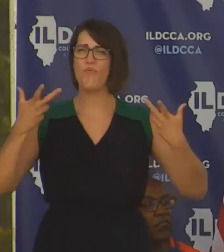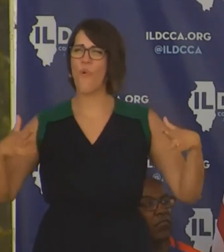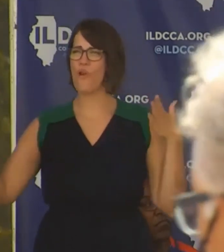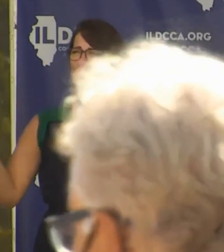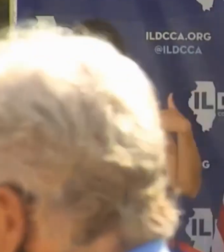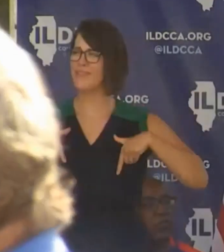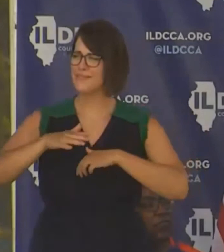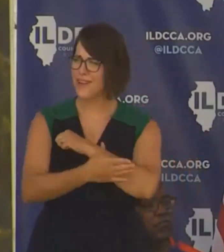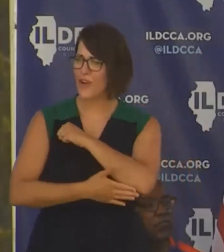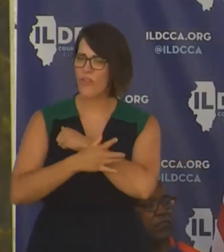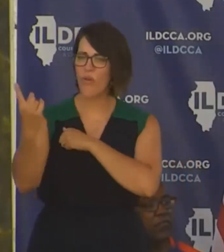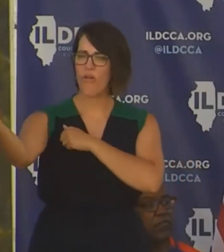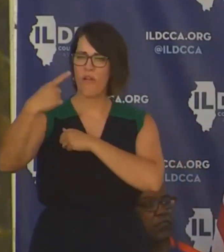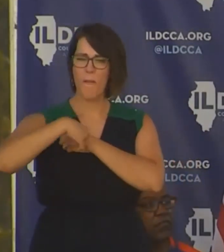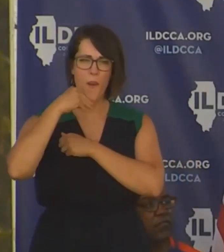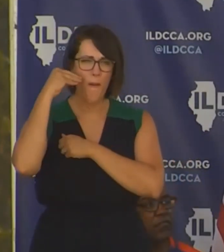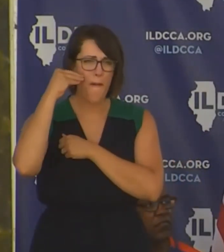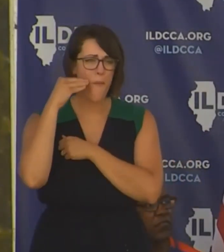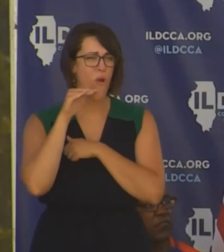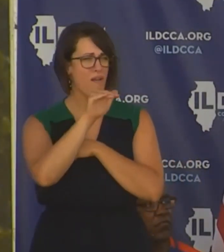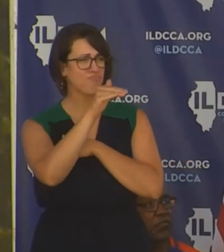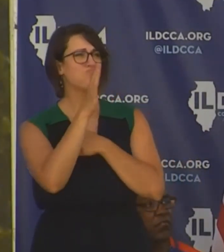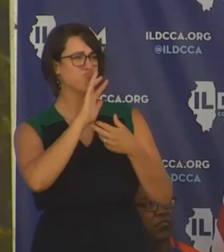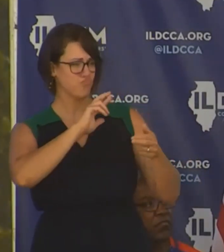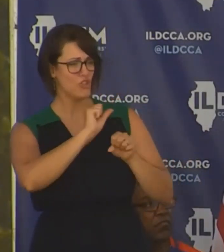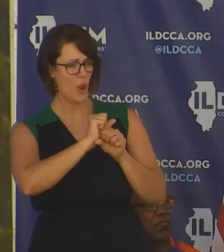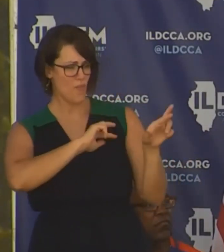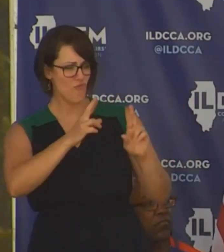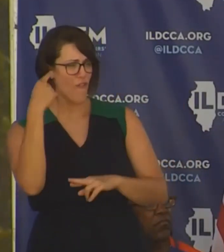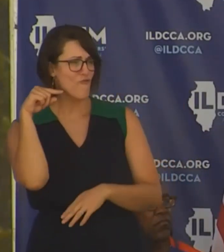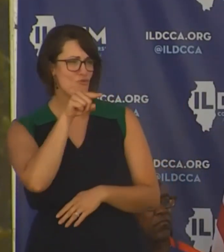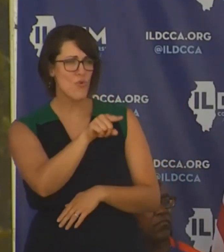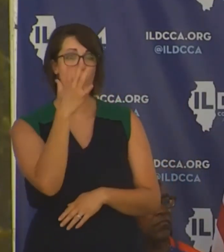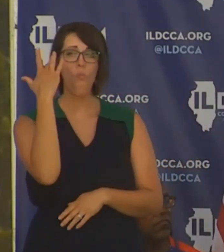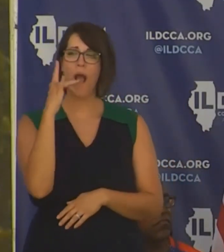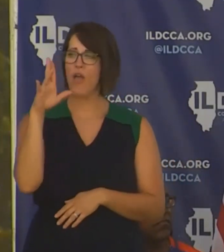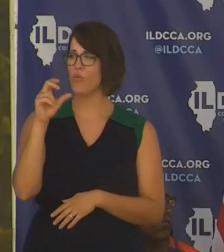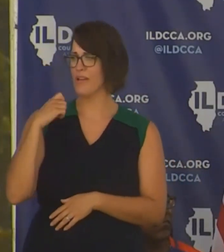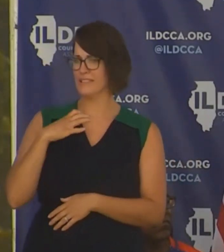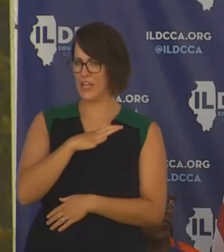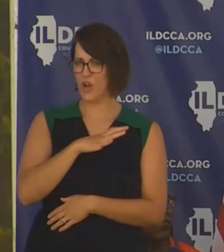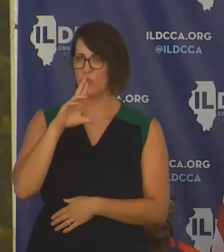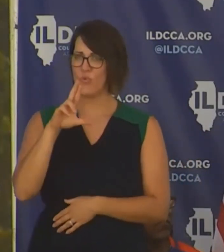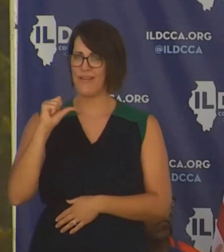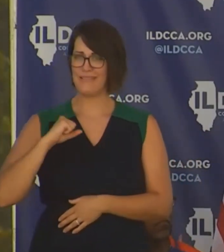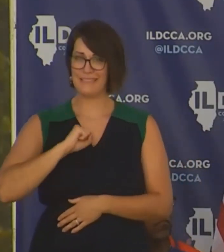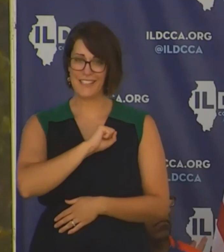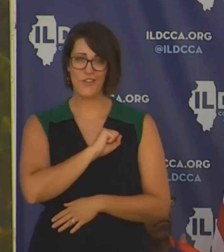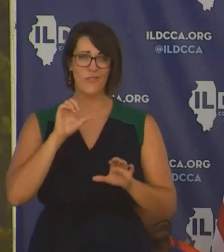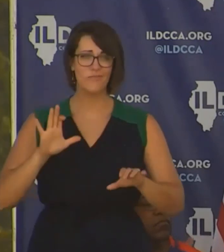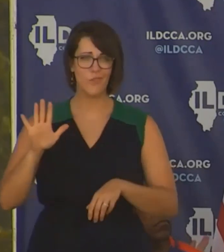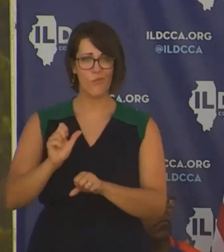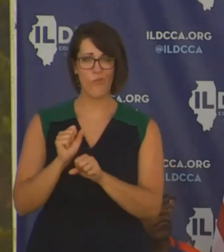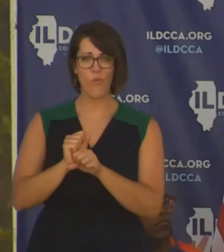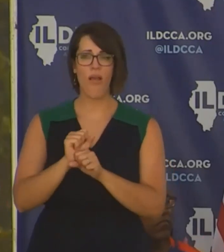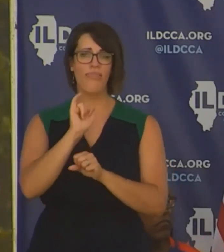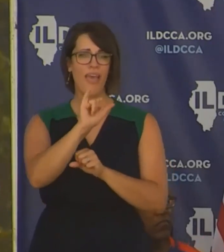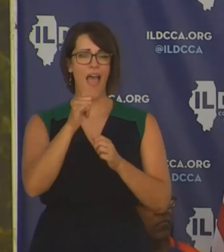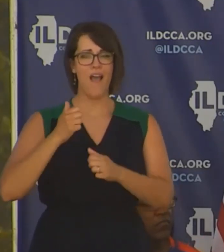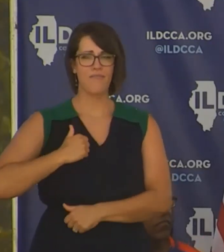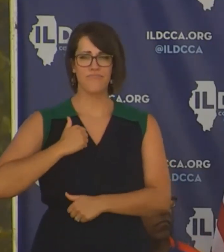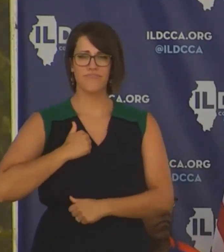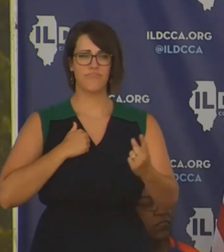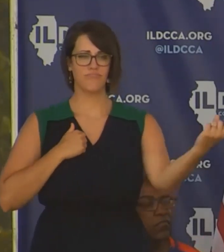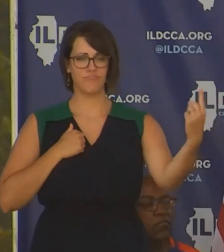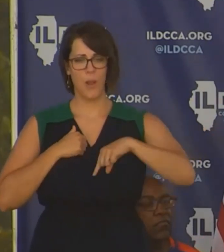country. They're coming home, and we're going to have a job for them because of what our U.S. Congress and what our U.S. senators have done. We're going to put that American worker, that